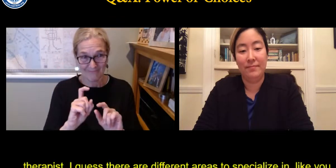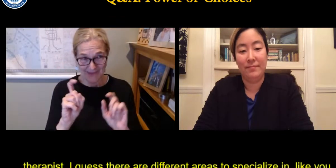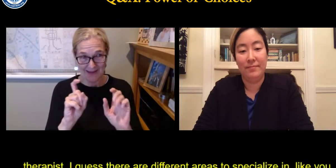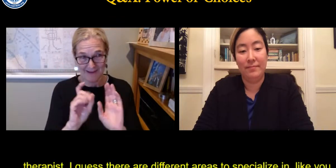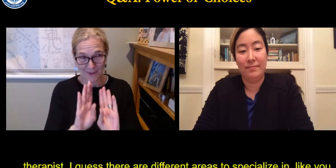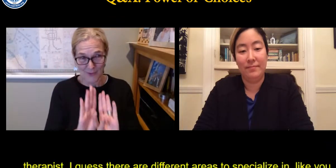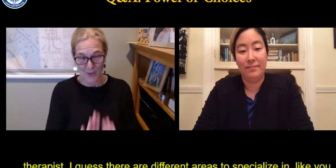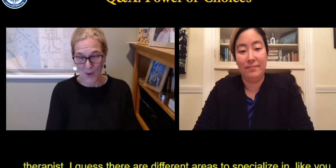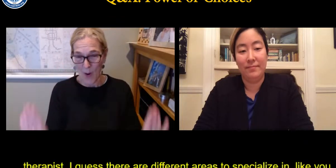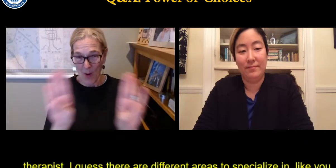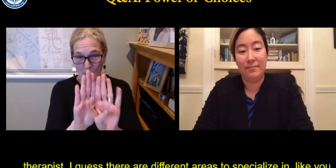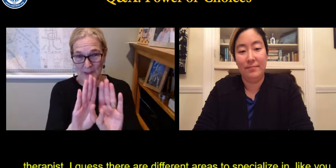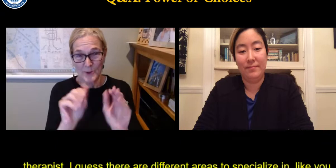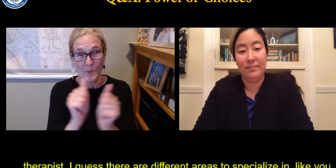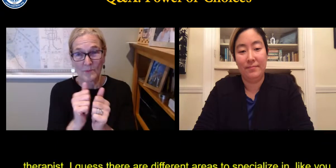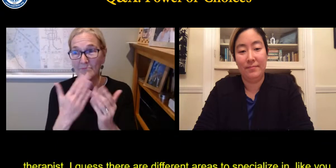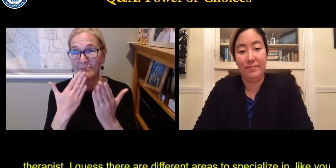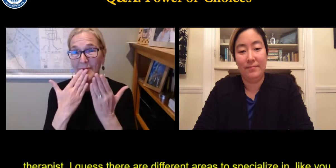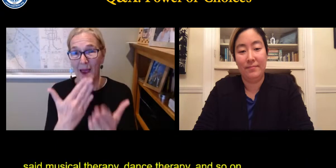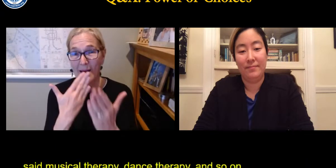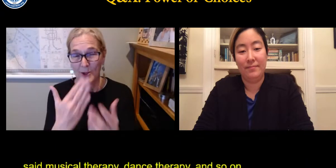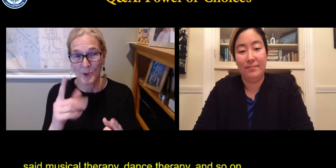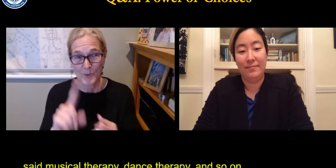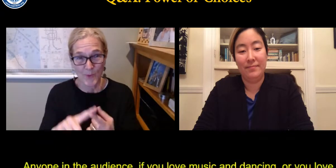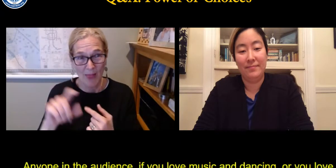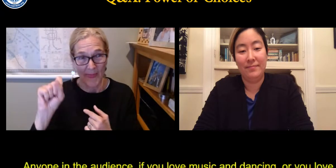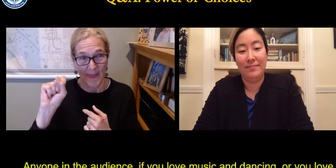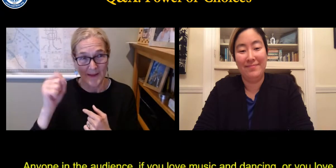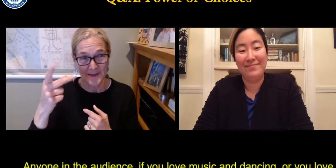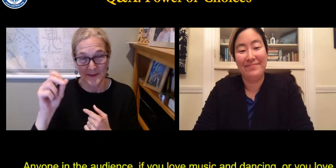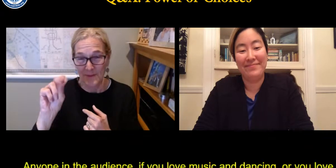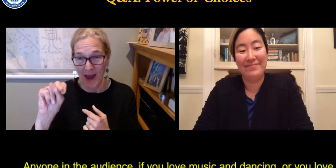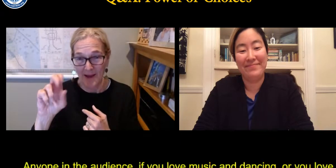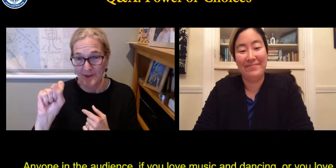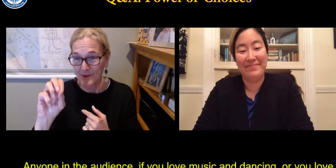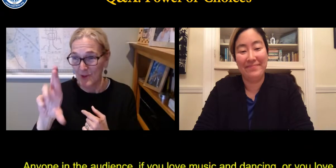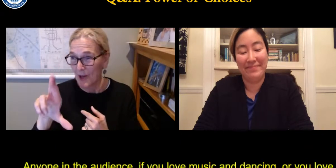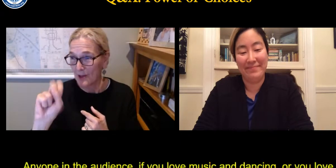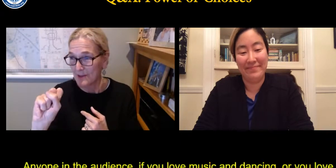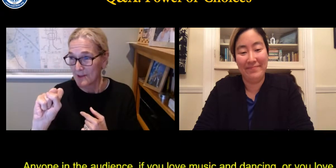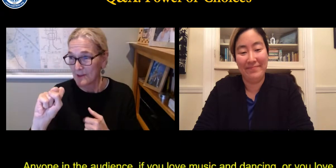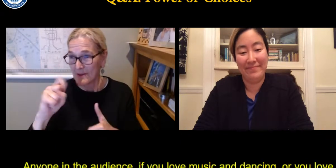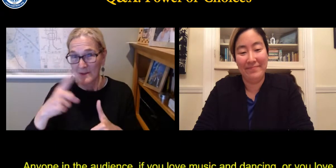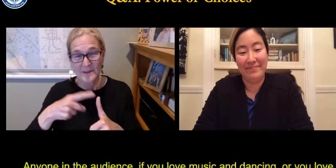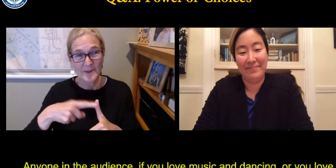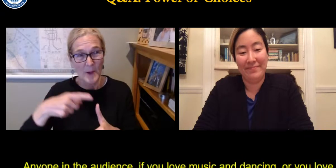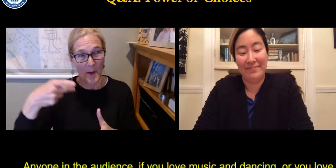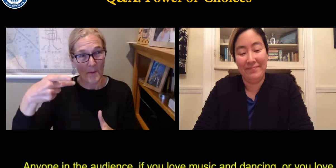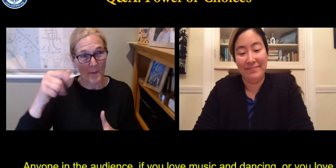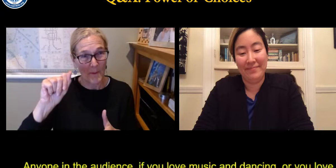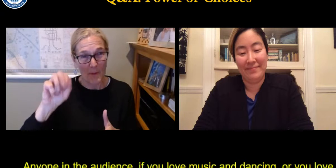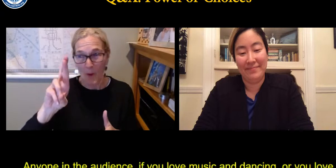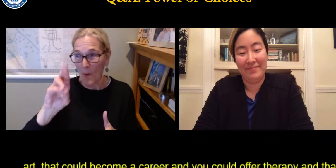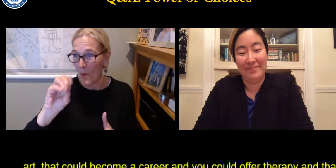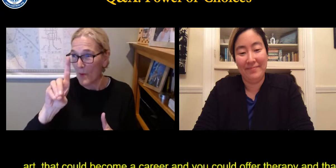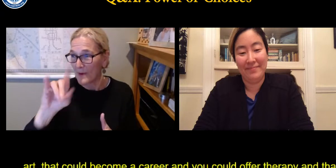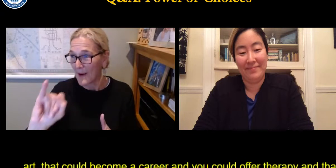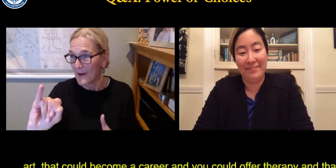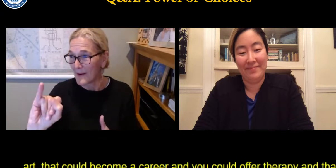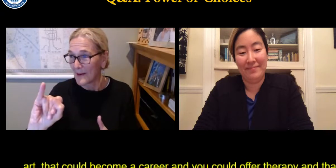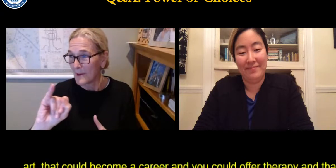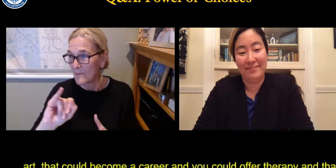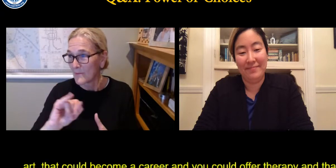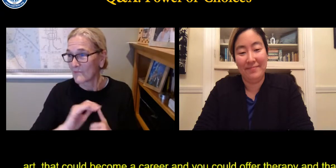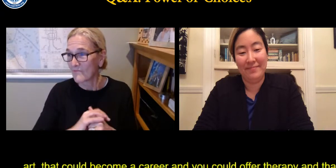a career and you can offer therapy in that hobby of yours. I want to close for our evening tonight